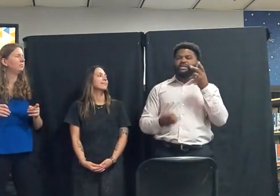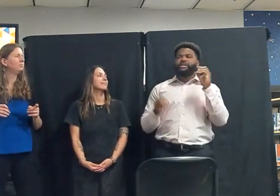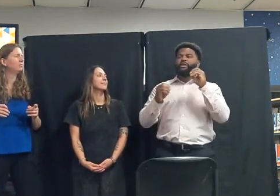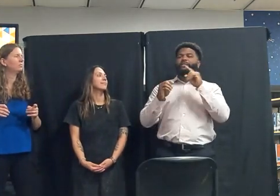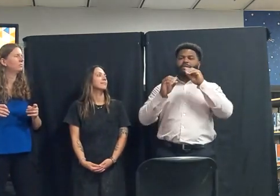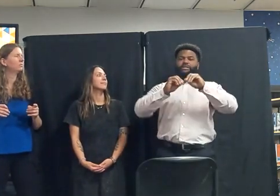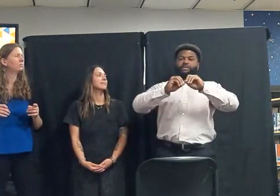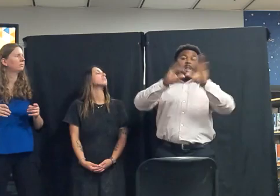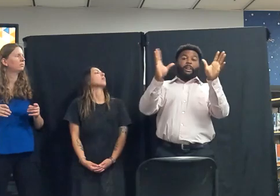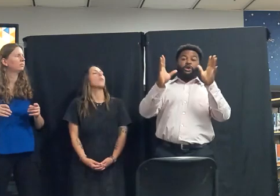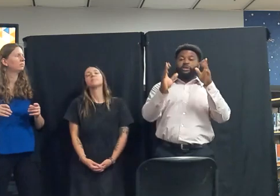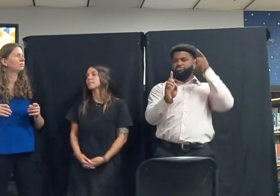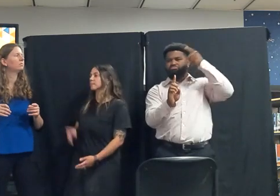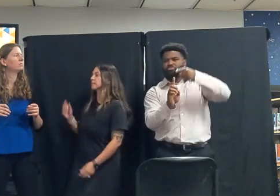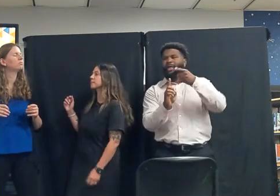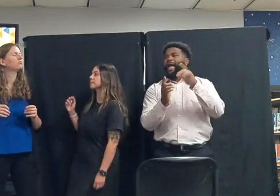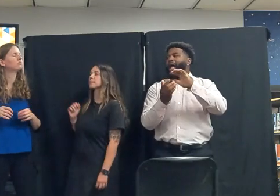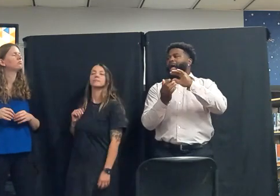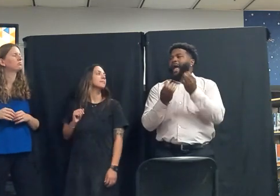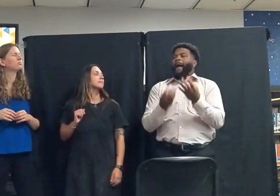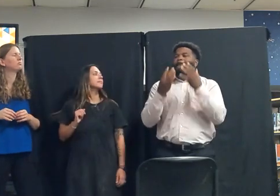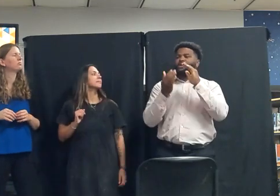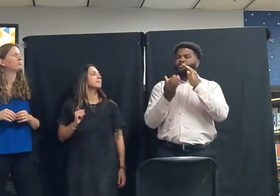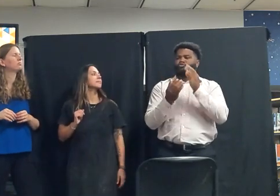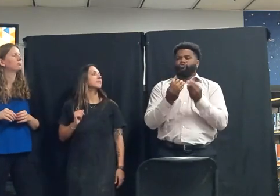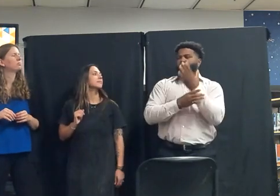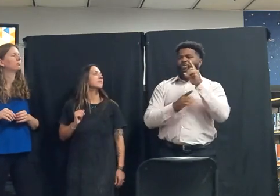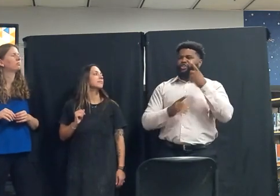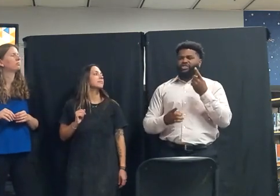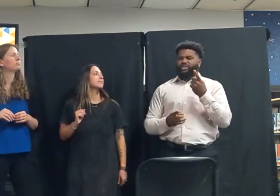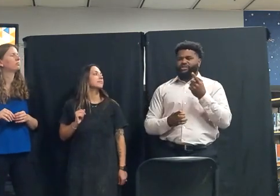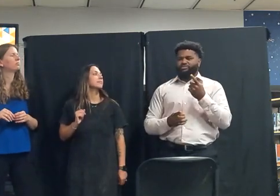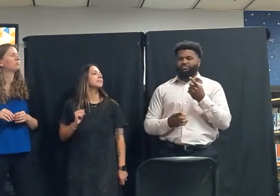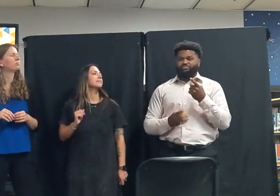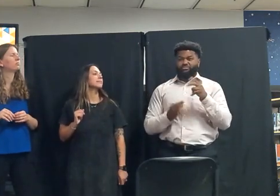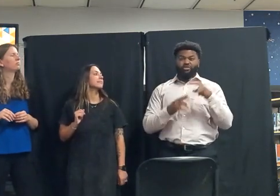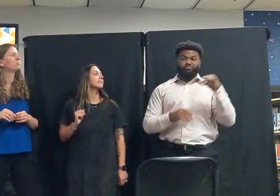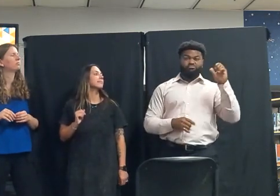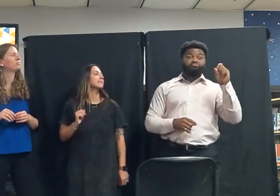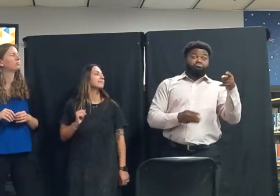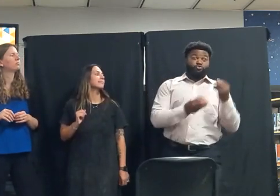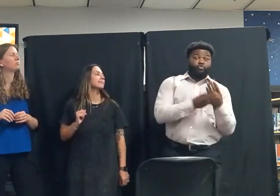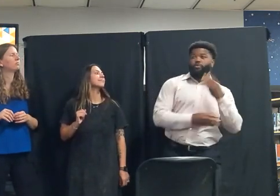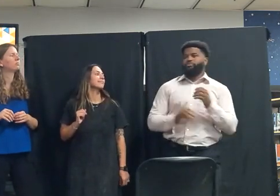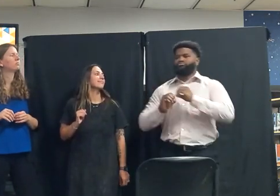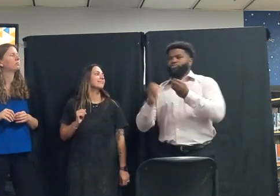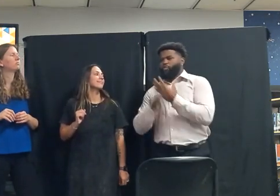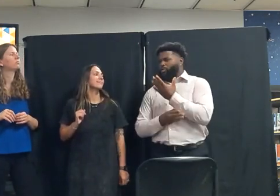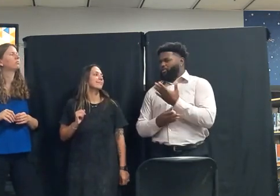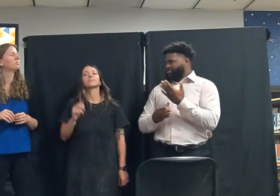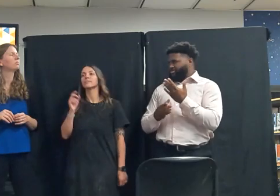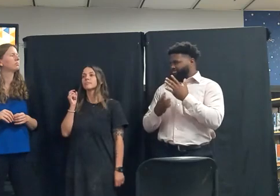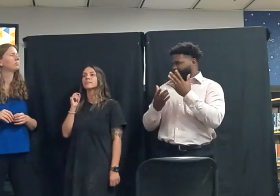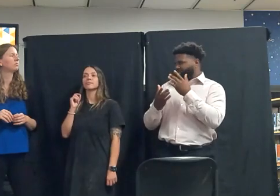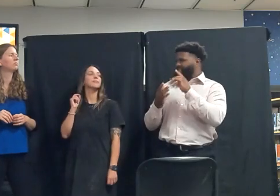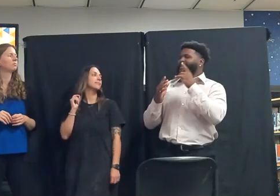to the amount of growth. It's just a binary yes or no growth. Does that make sense?